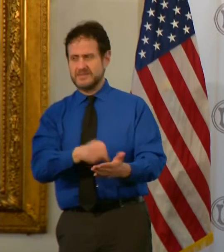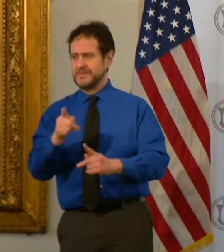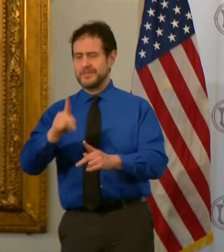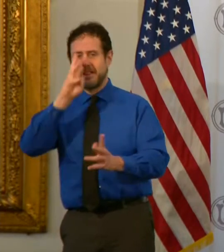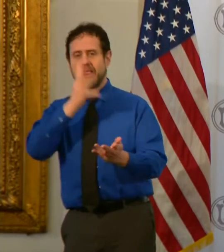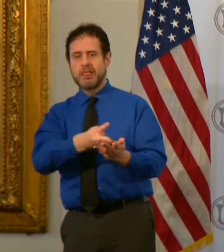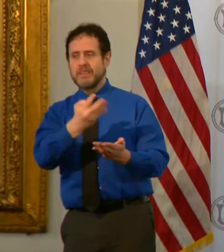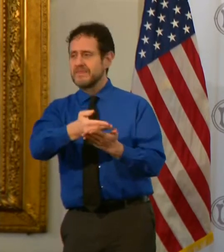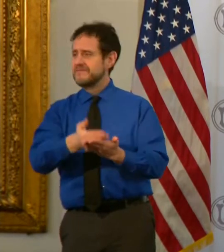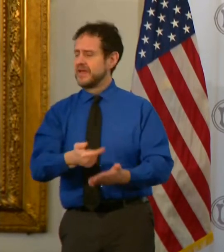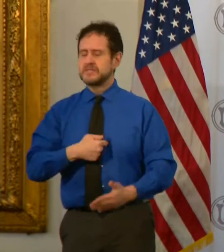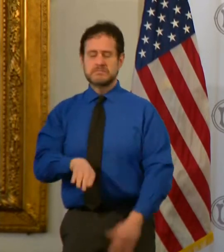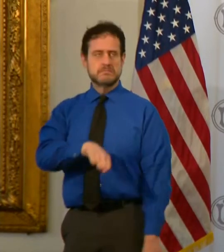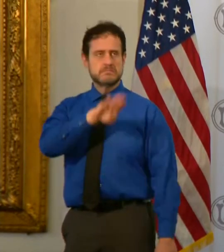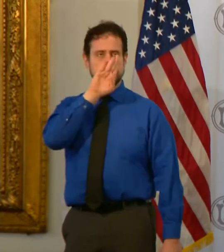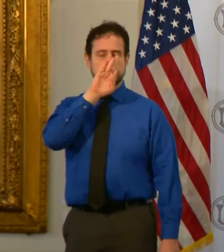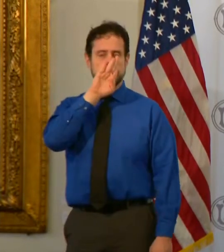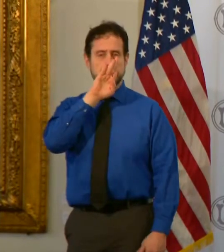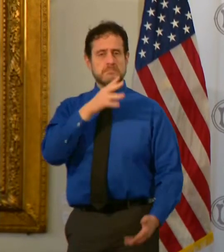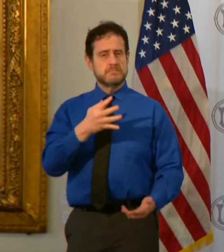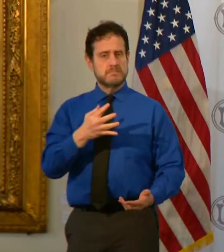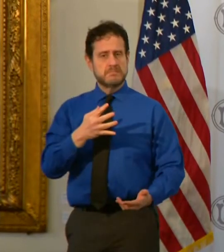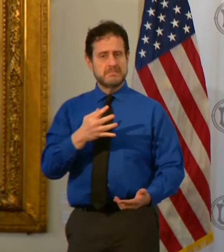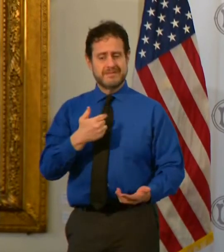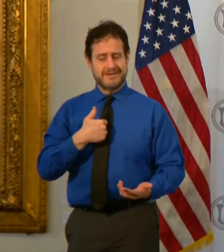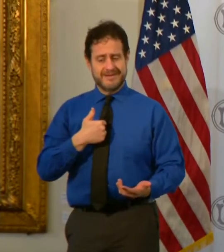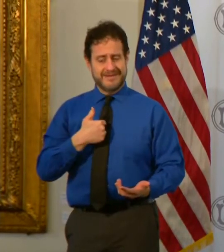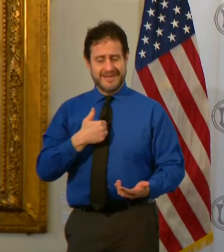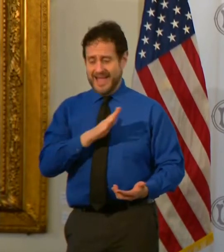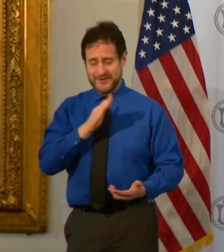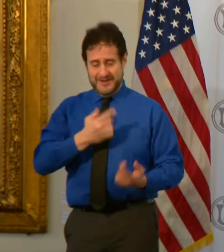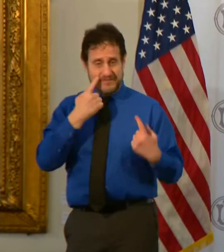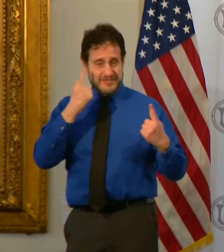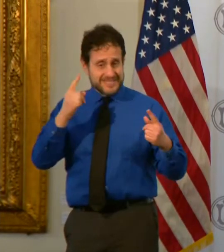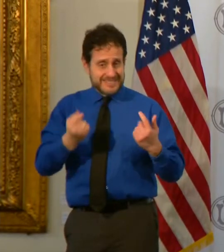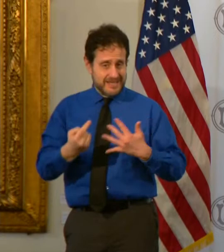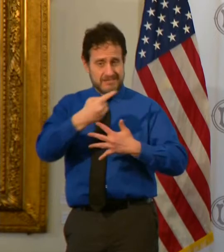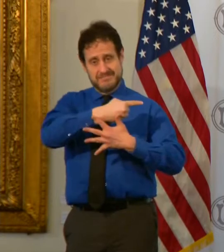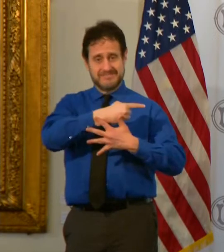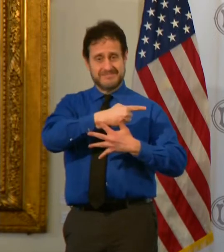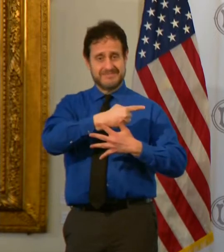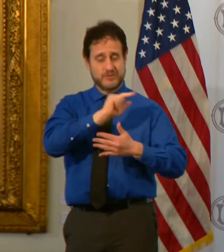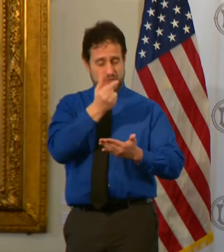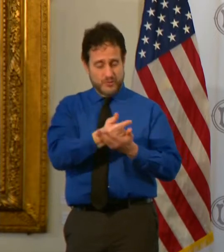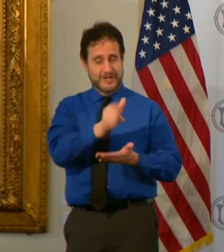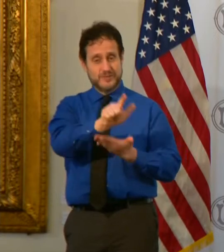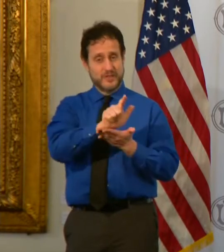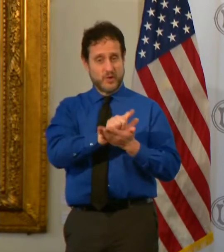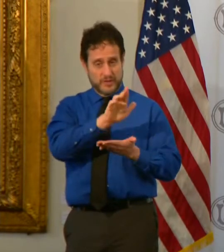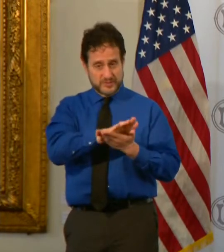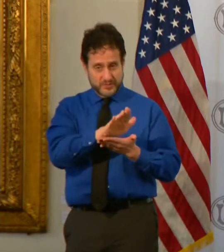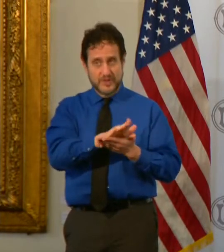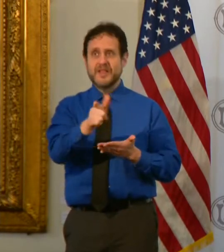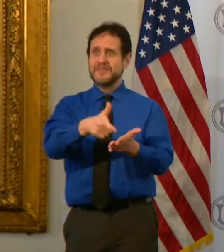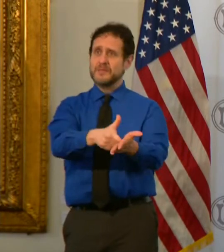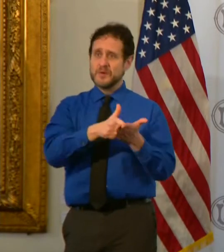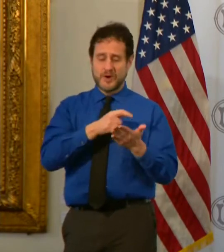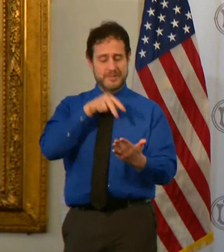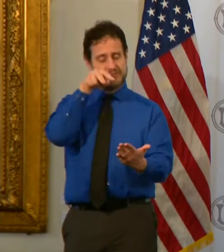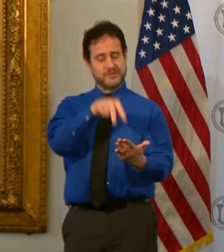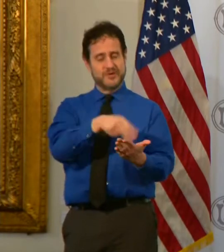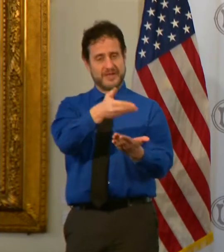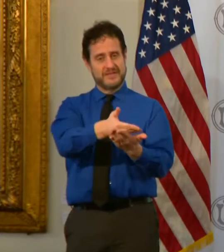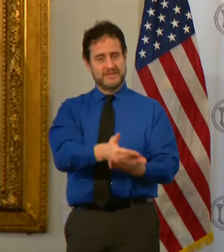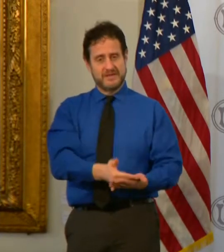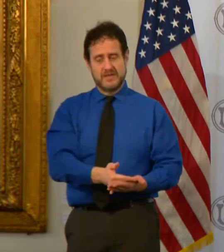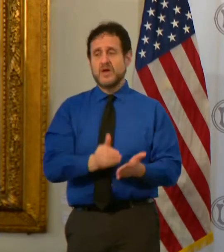Nothing frustrates. I couldn't have gotten through law school if I didn't look at the facts. And oftentimes what has been